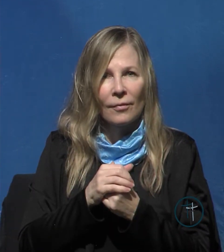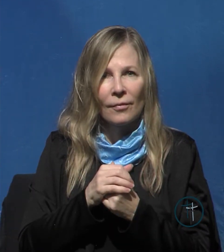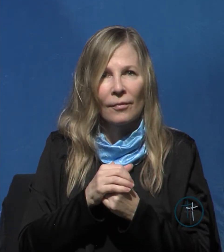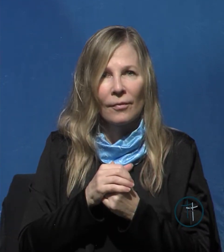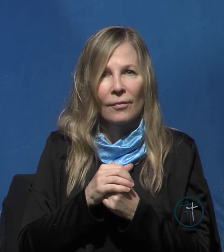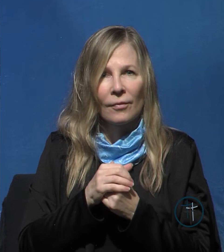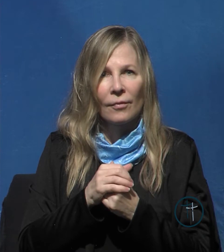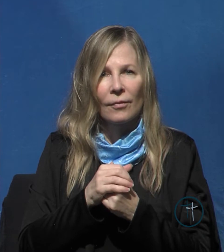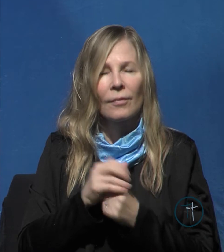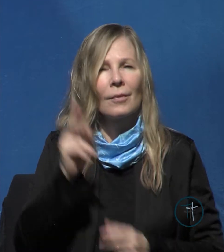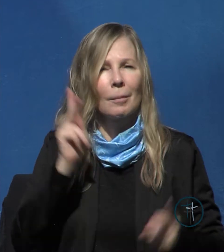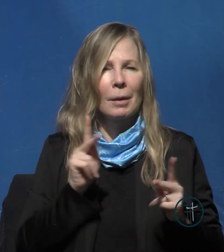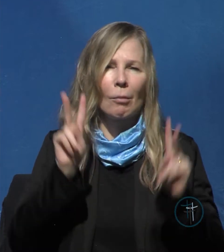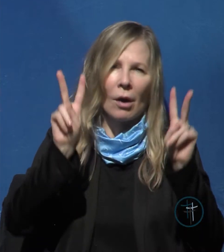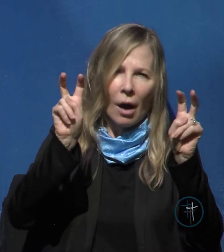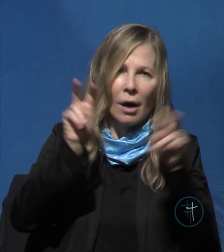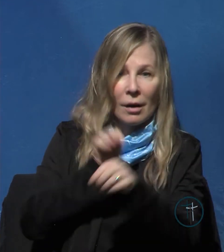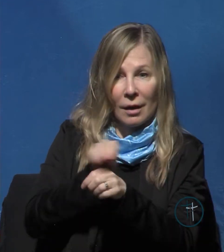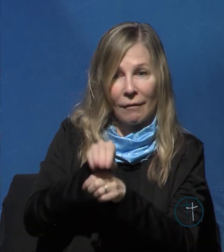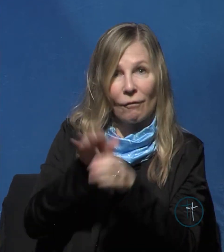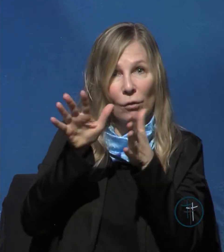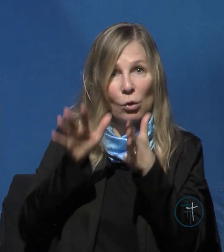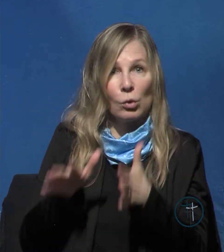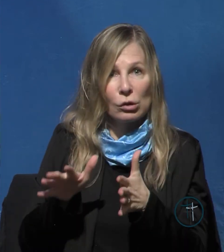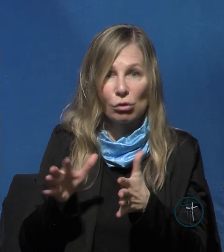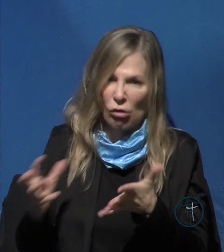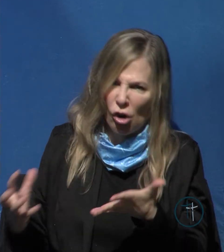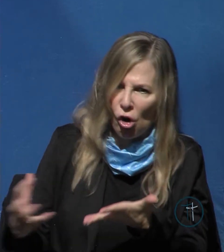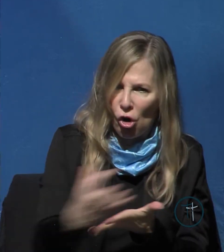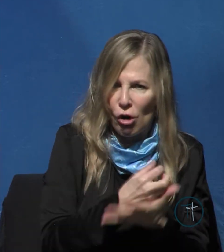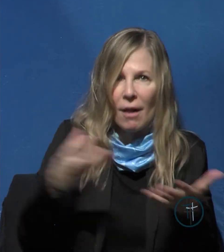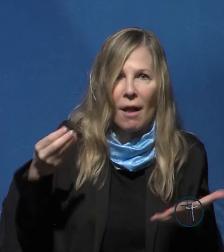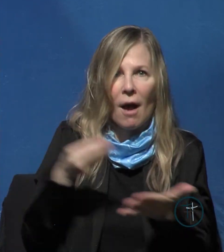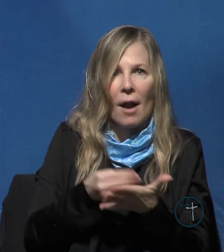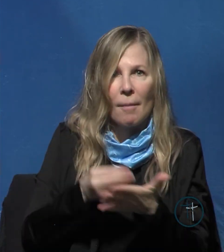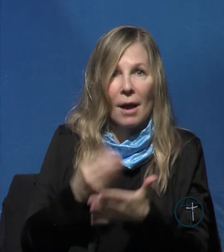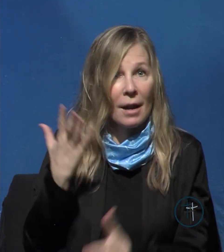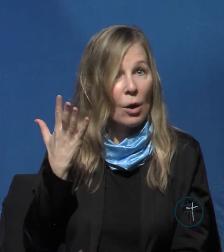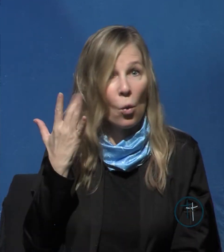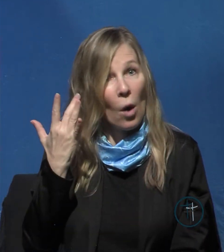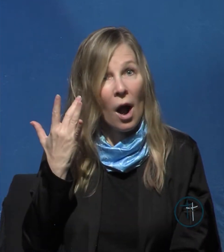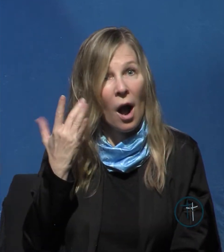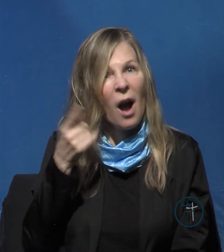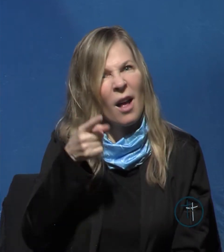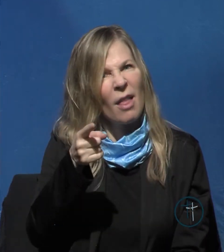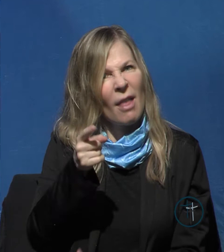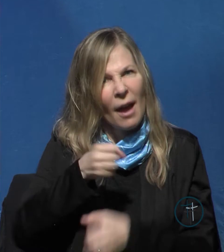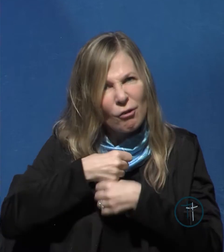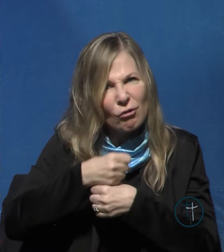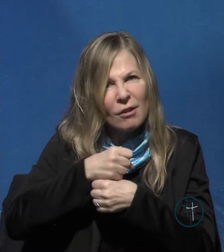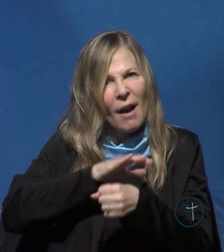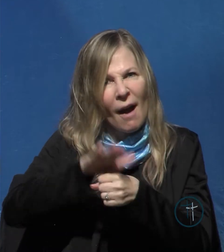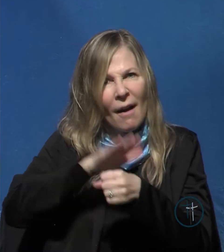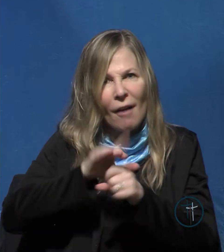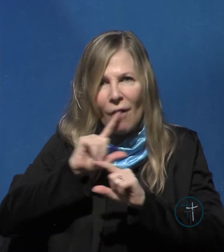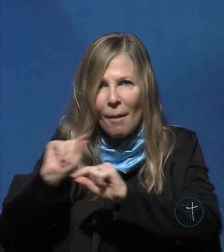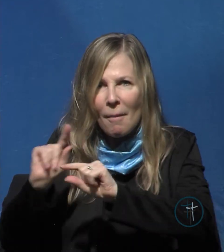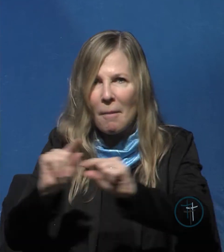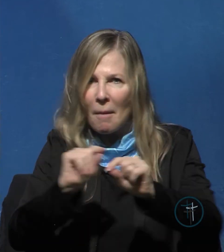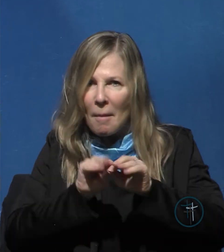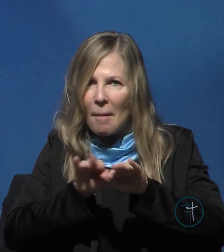There are influencers that make a lot of money just because they create enough buzz that people look at them.